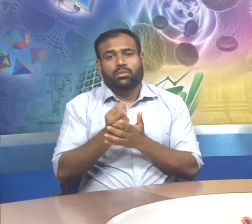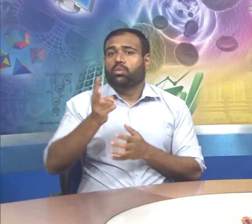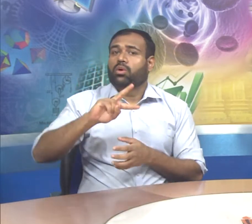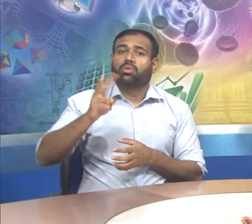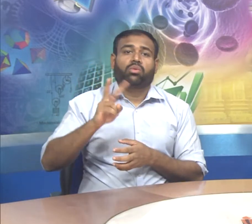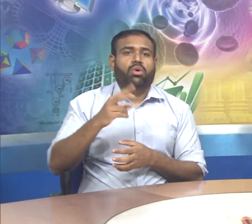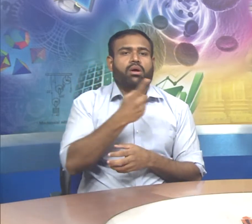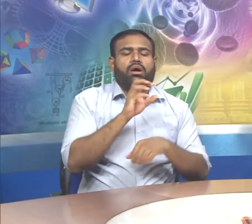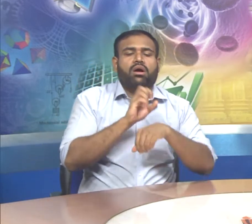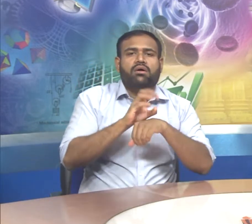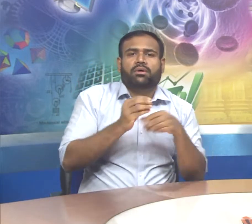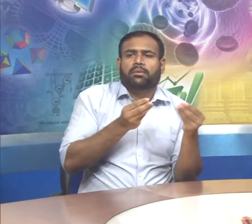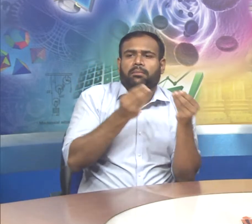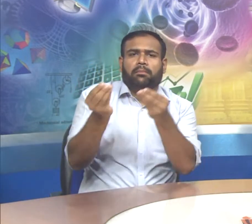President,